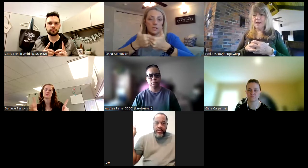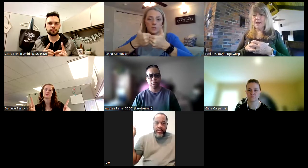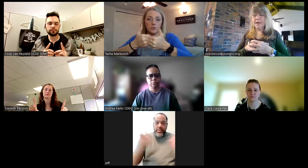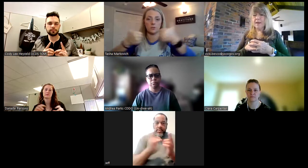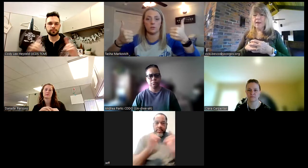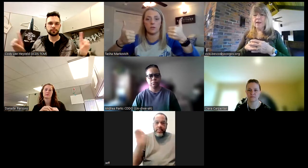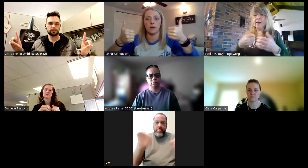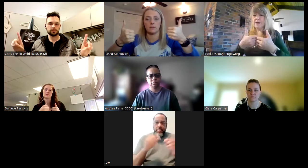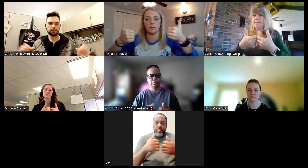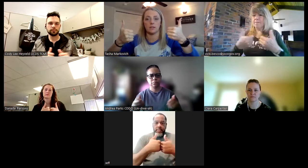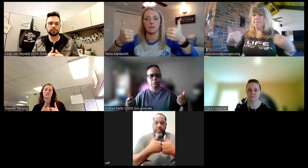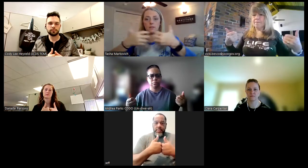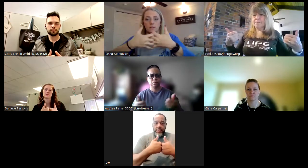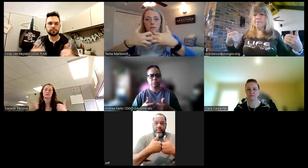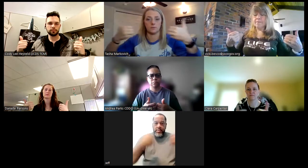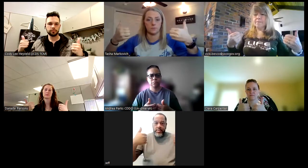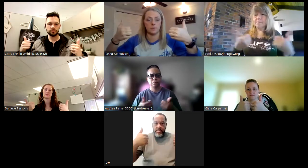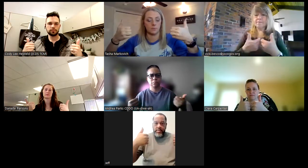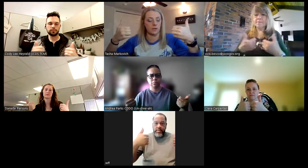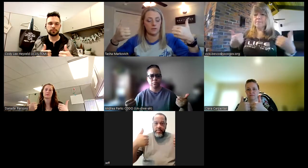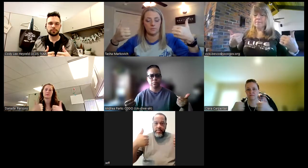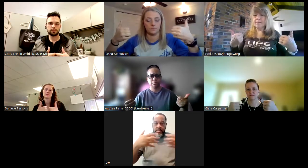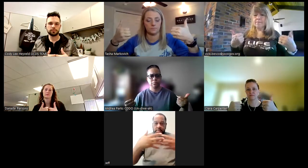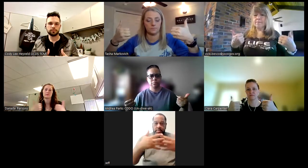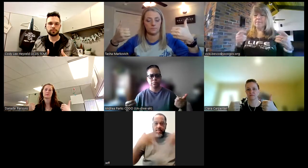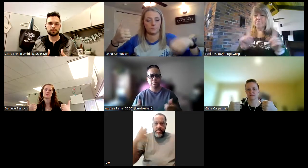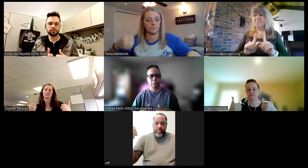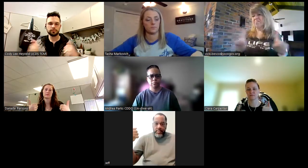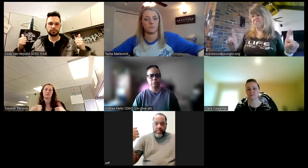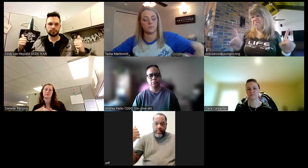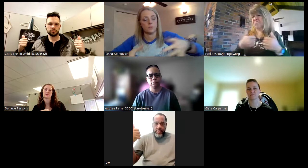is, they have it like this. So separated.